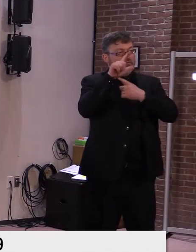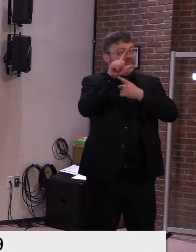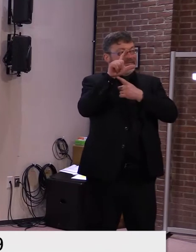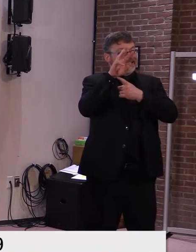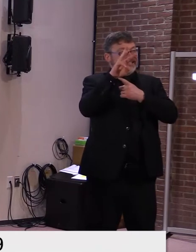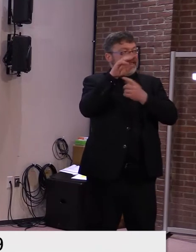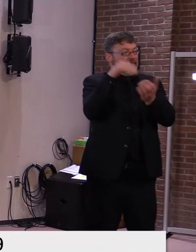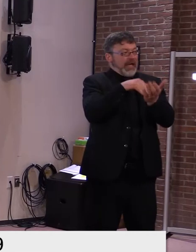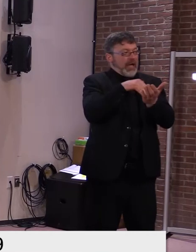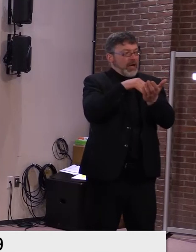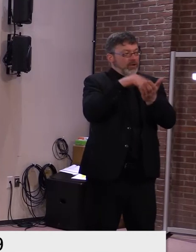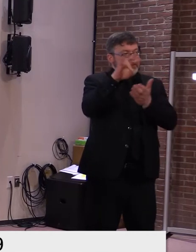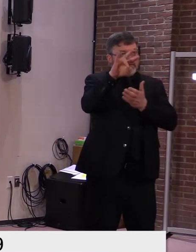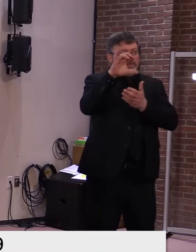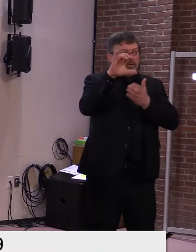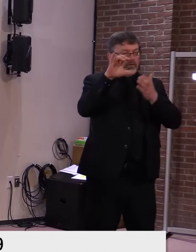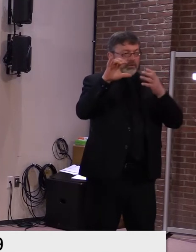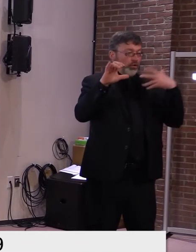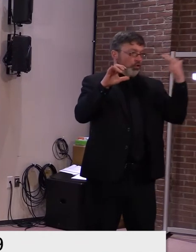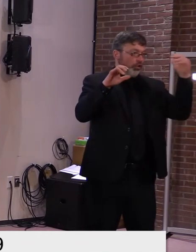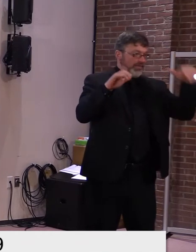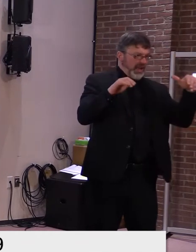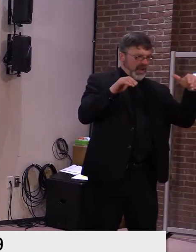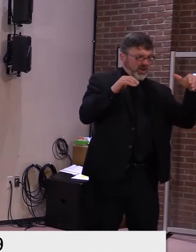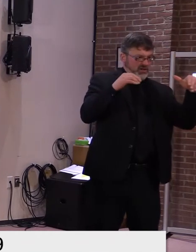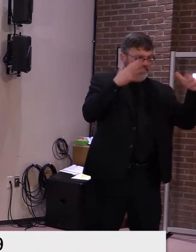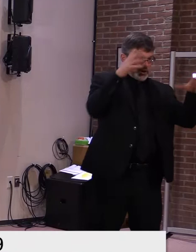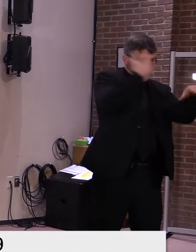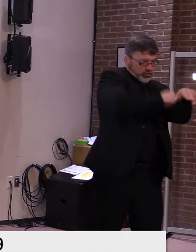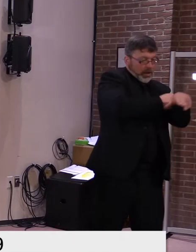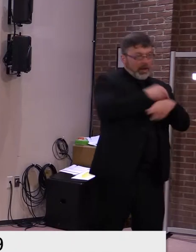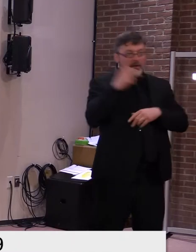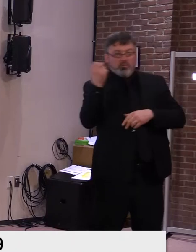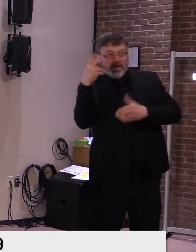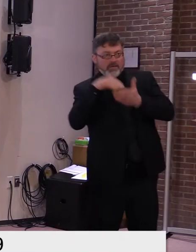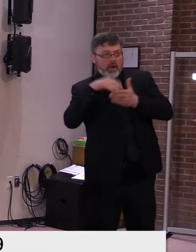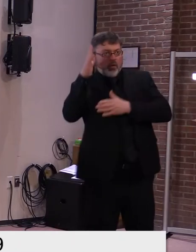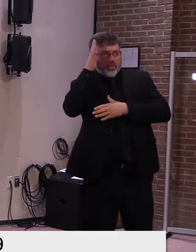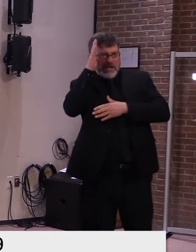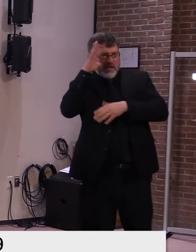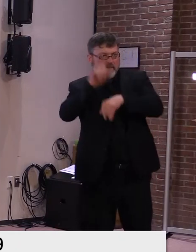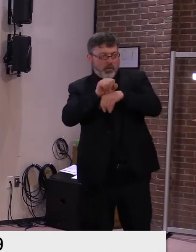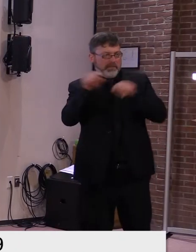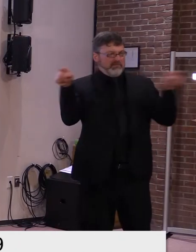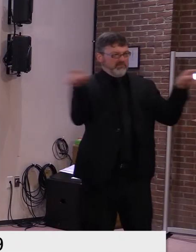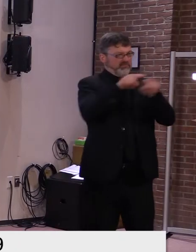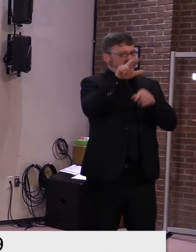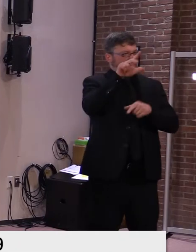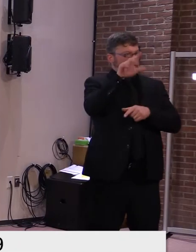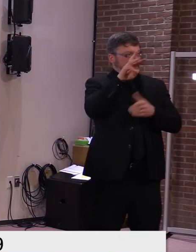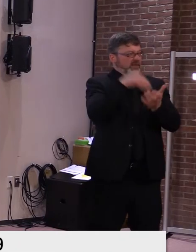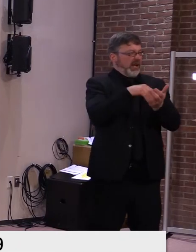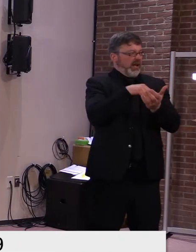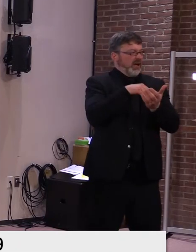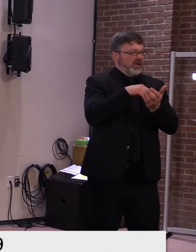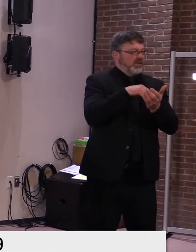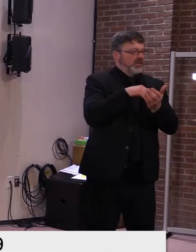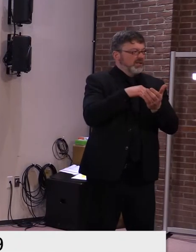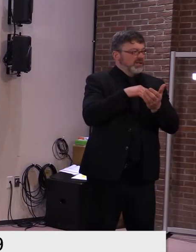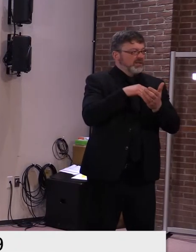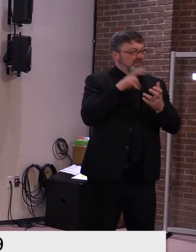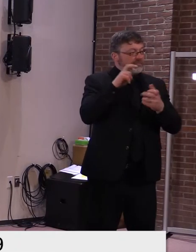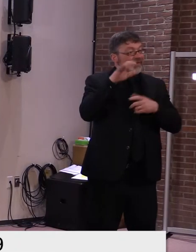26,700. That's 55% of this age group that either has registered or already been